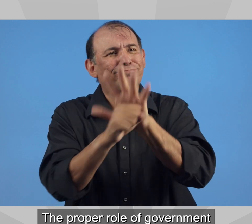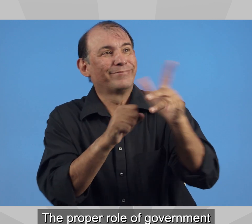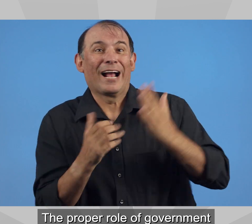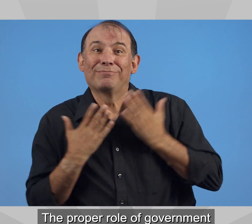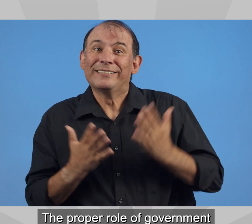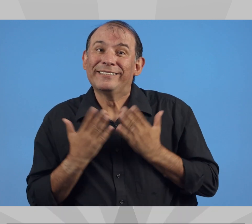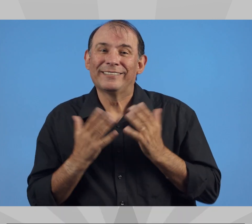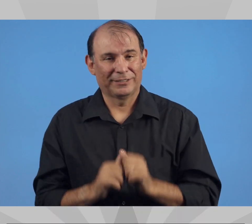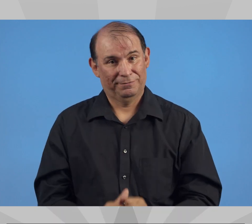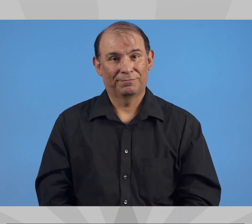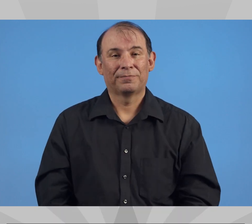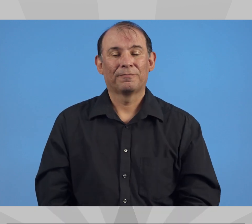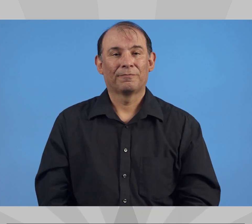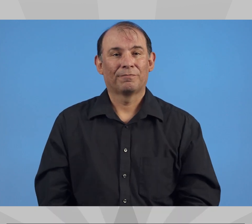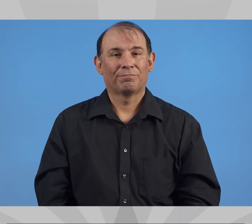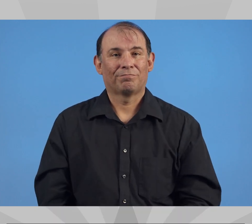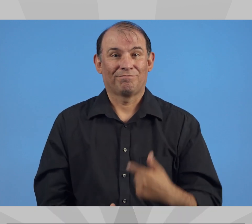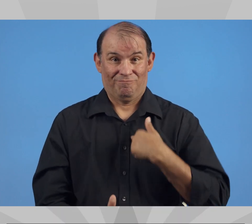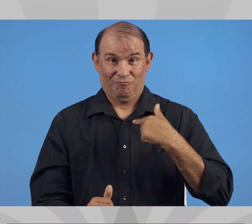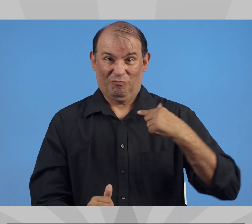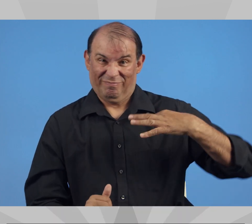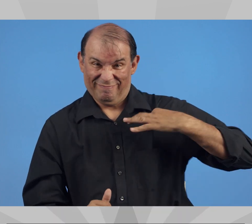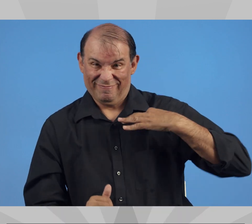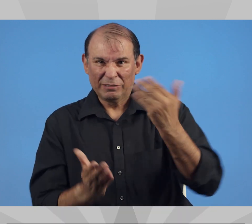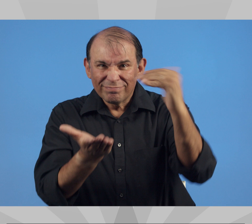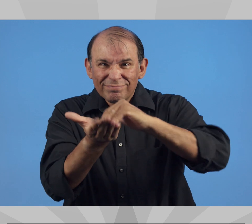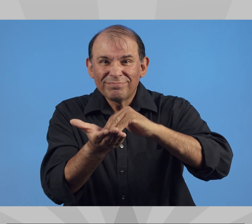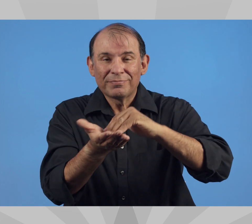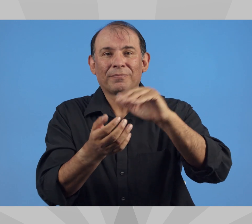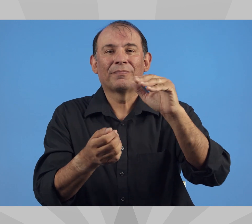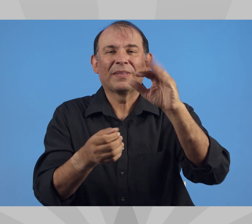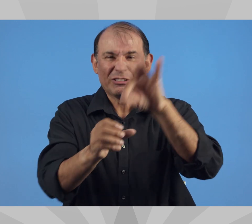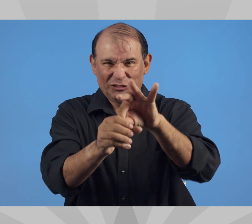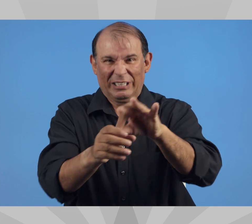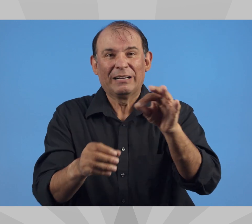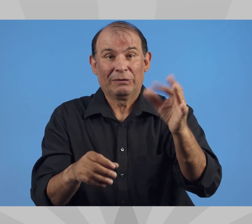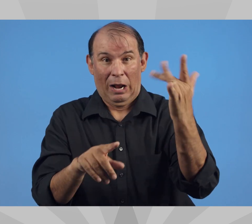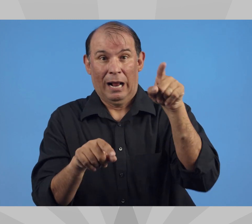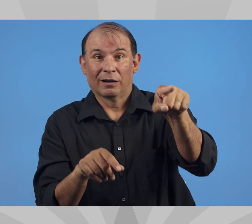life, liberty, and property, not to guarantee happiness.